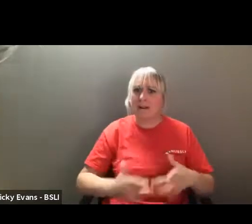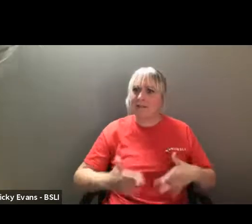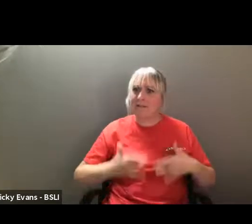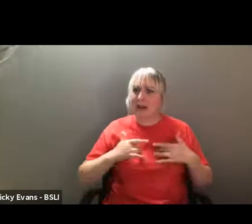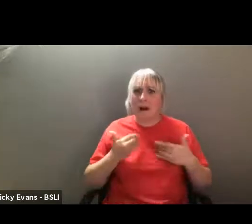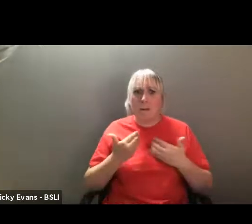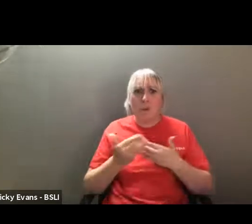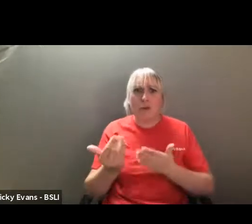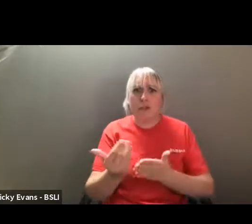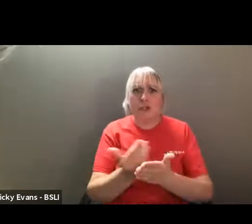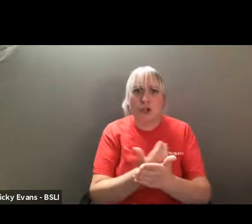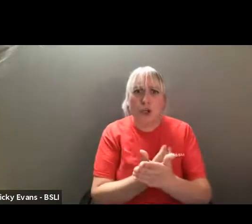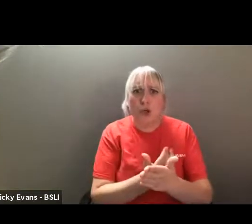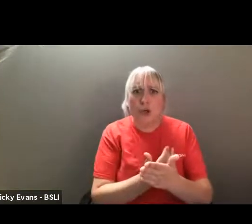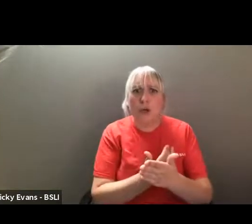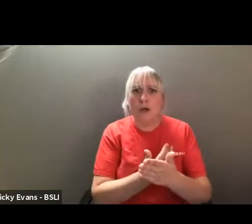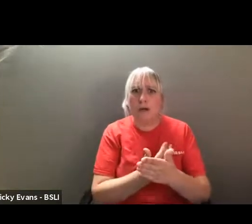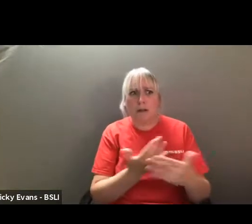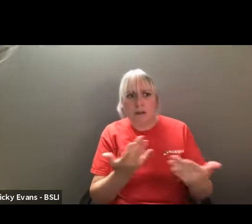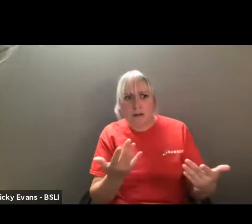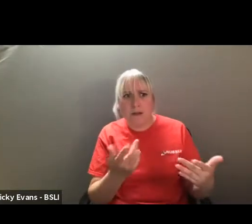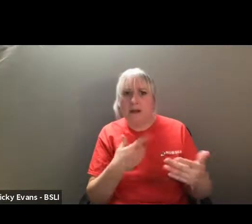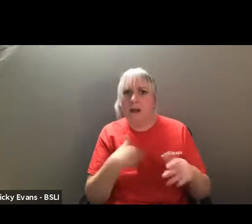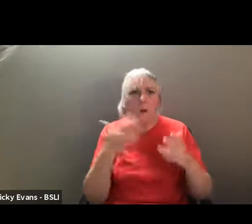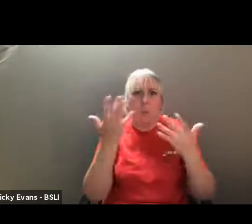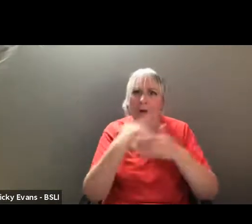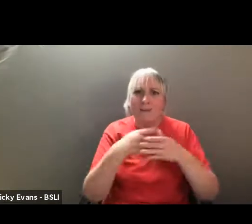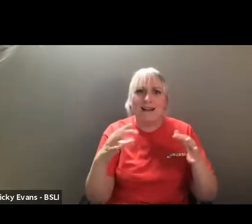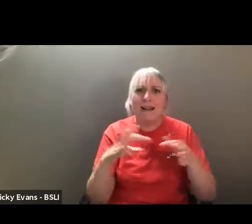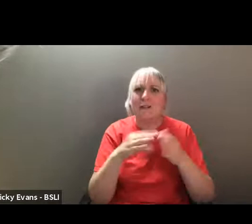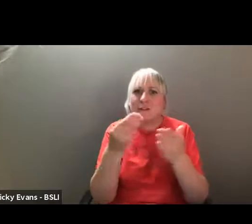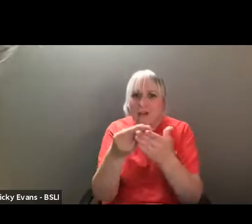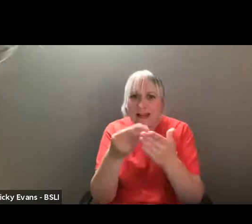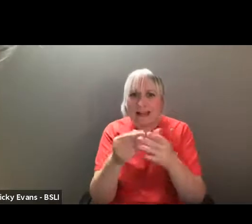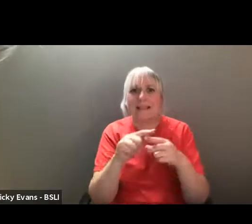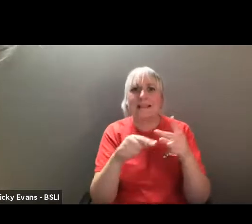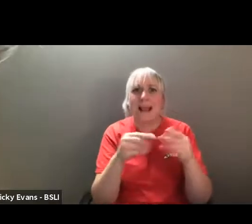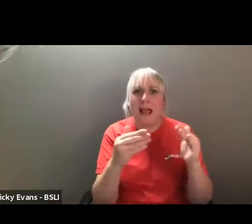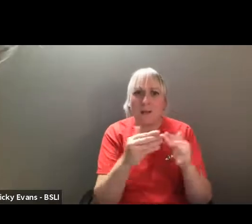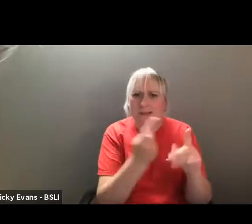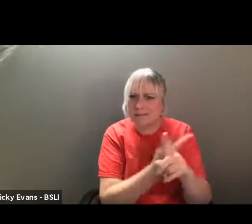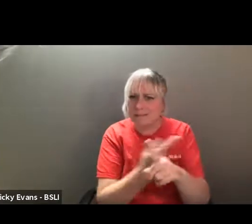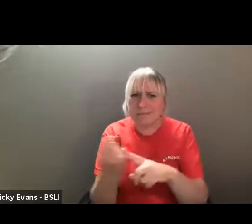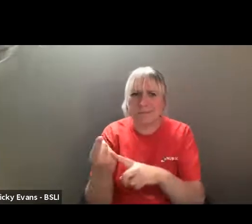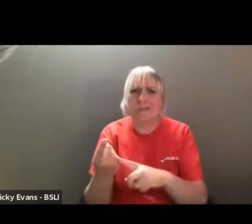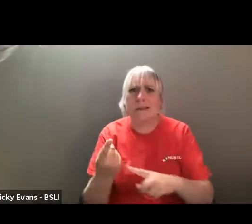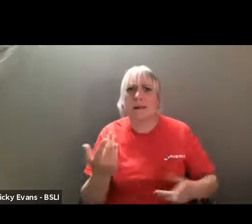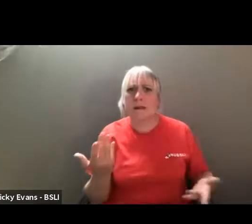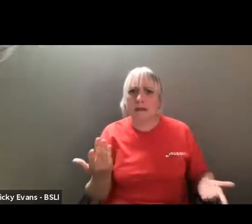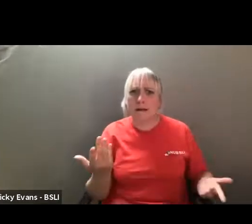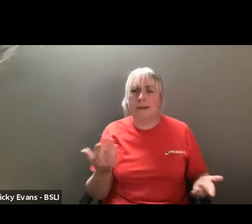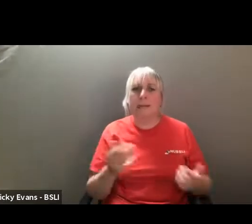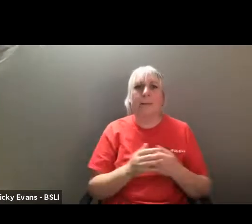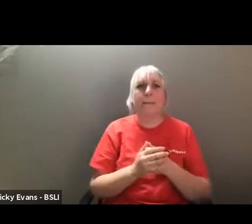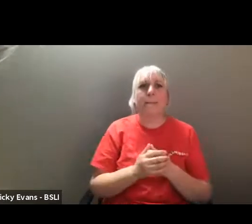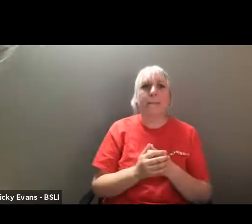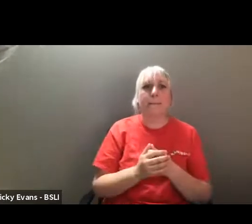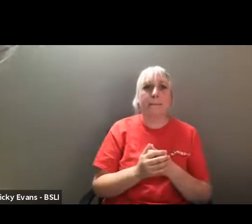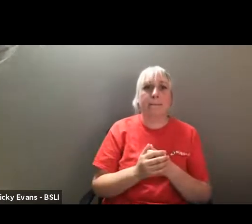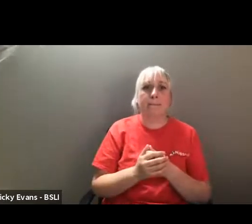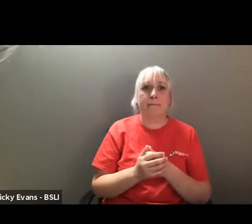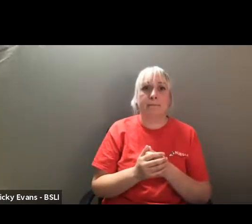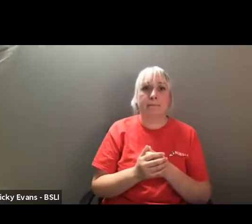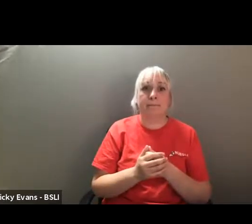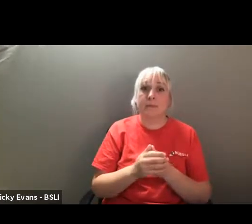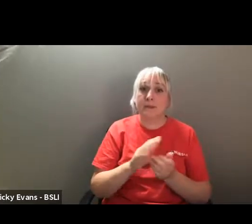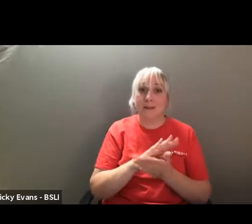secure about their finances, about their housing, and things like that. So the sum total